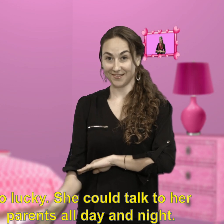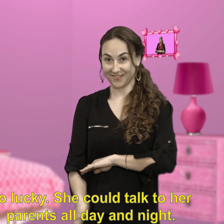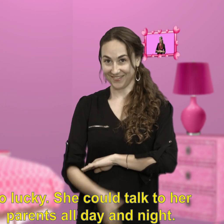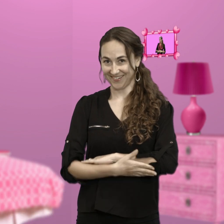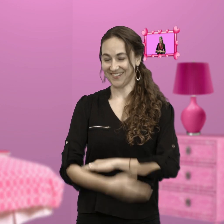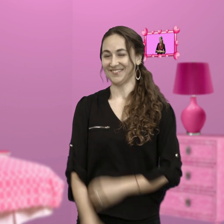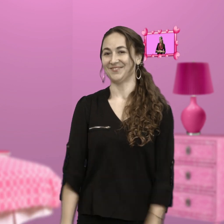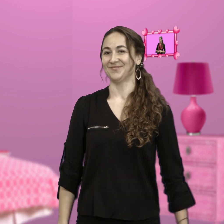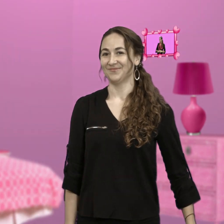night.